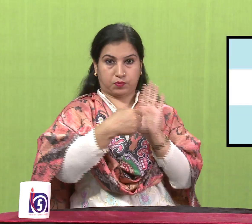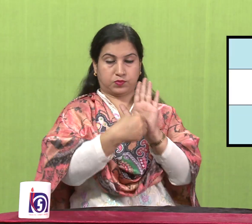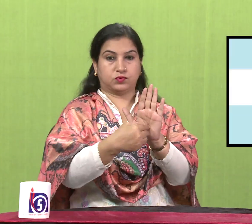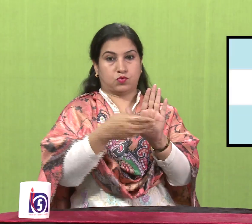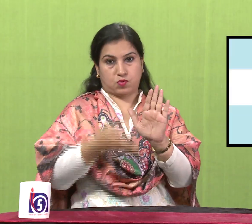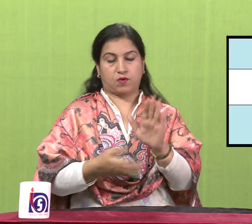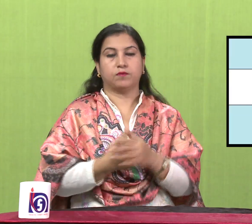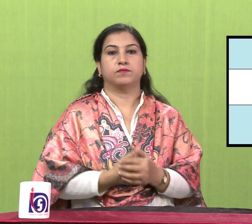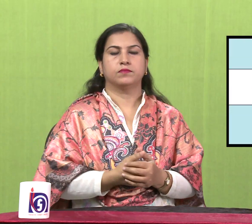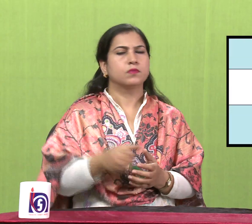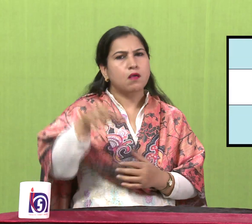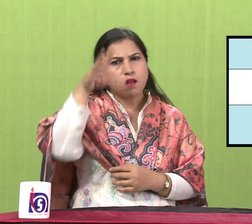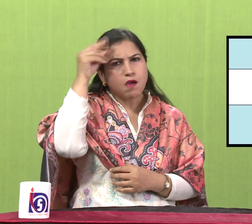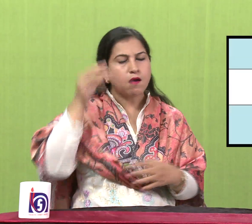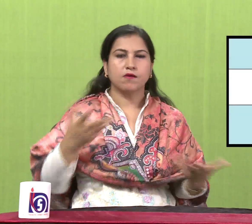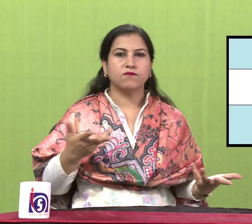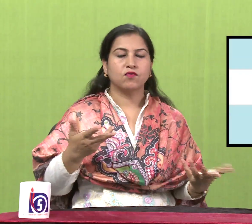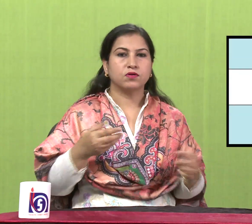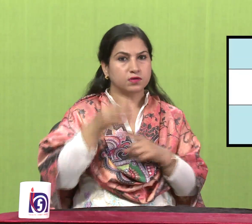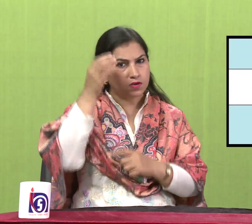We learnt about the concept of development,